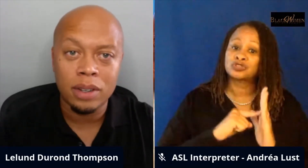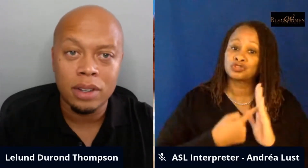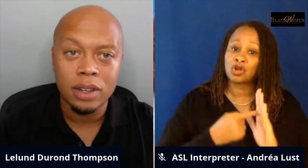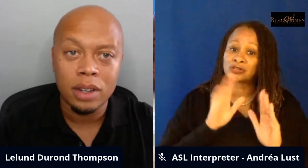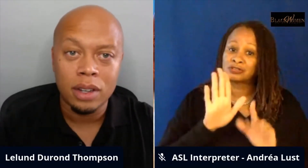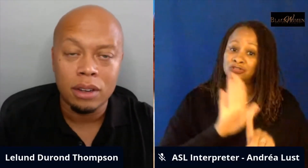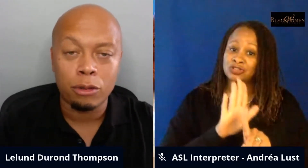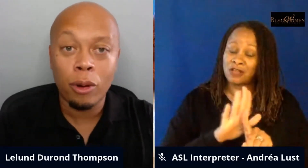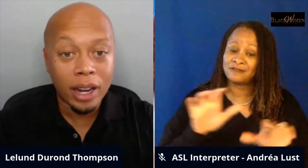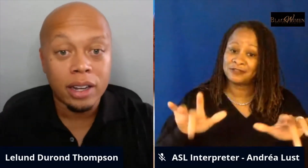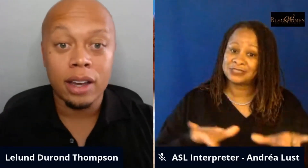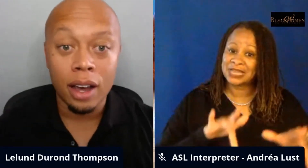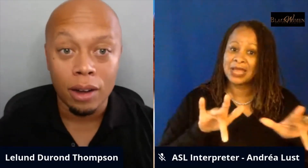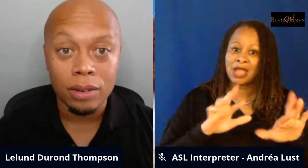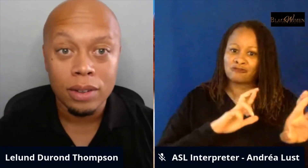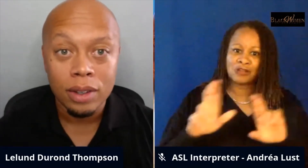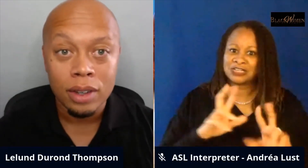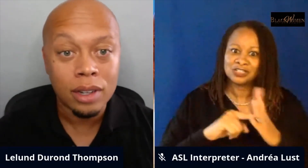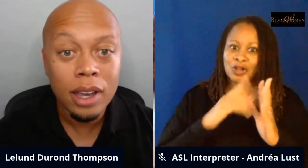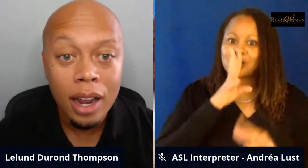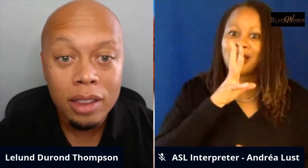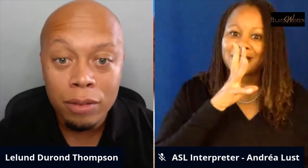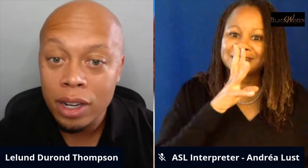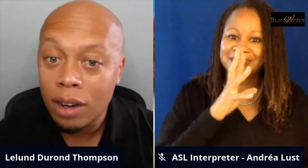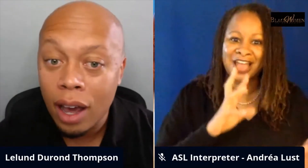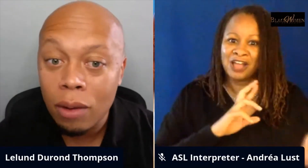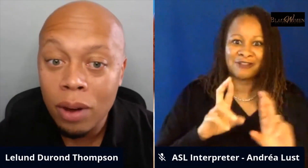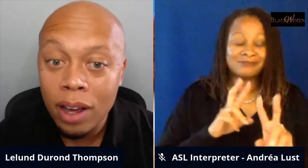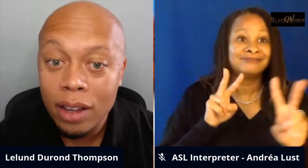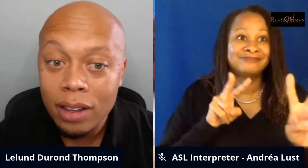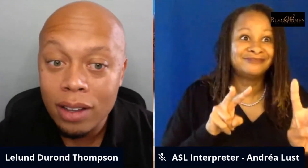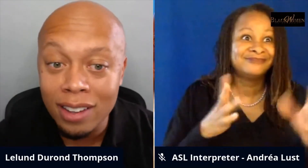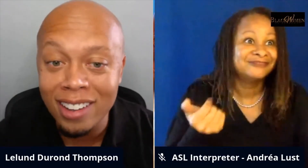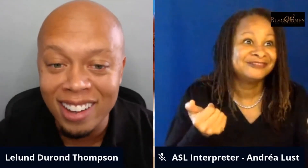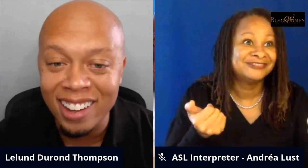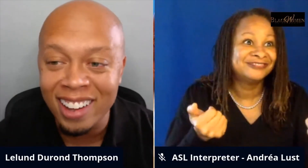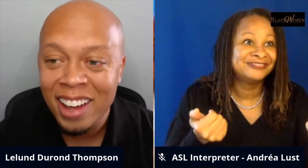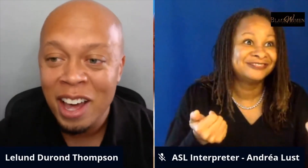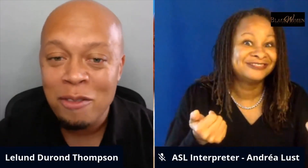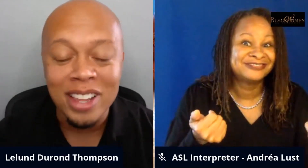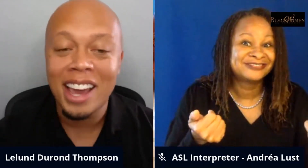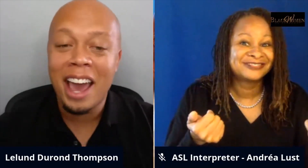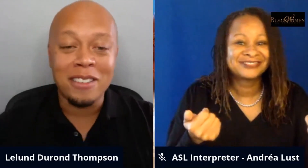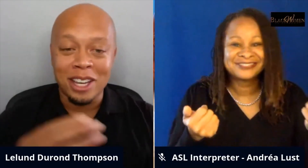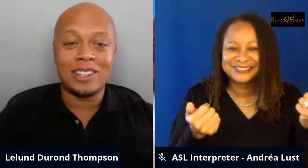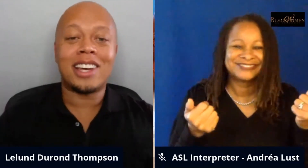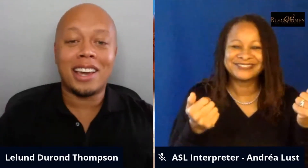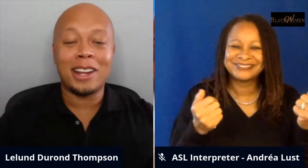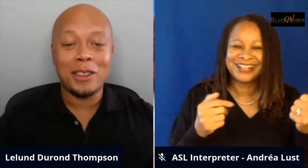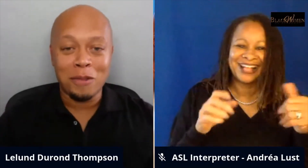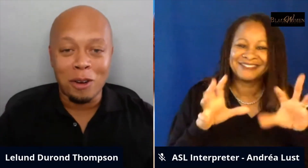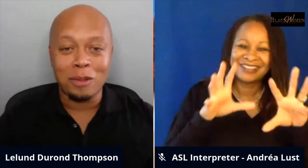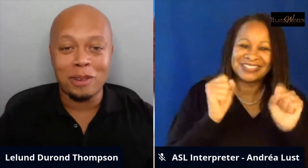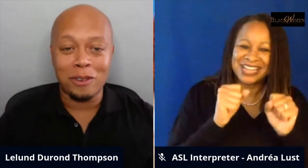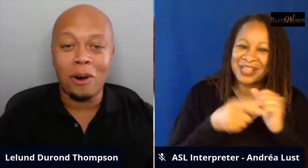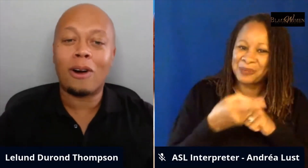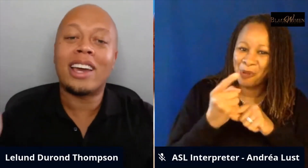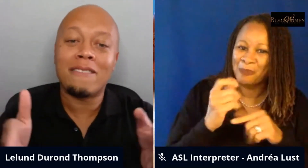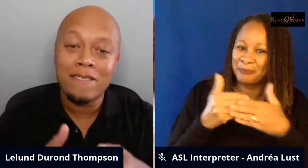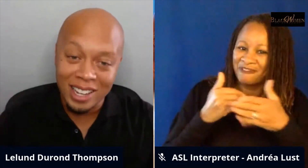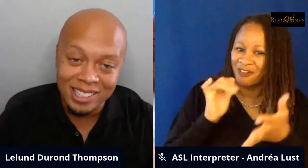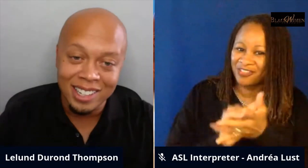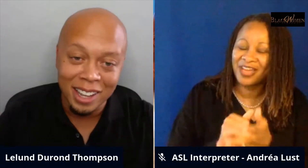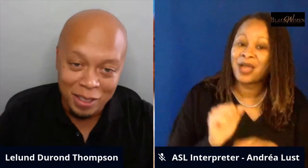self-tape ready to go, looking at the reader like, what? But they haven't even taken in the moment before